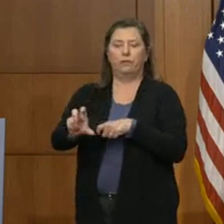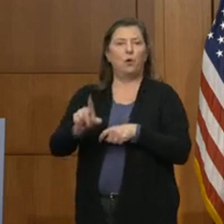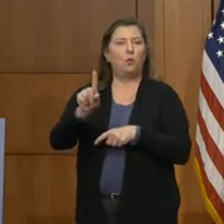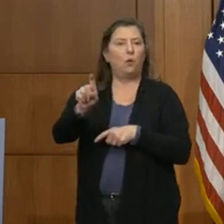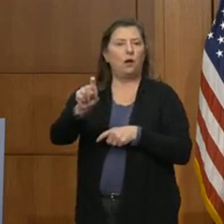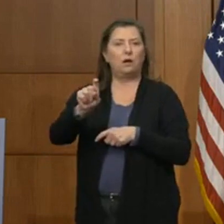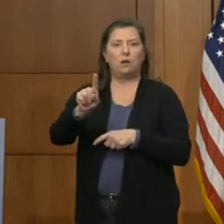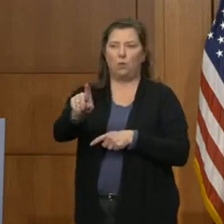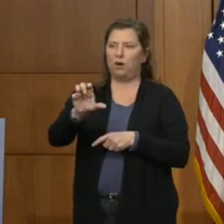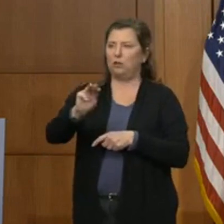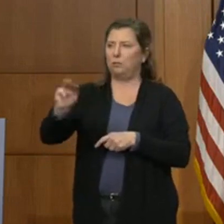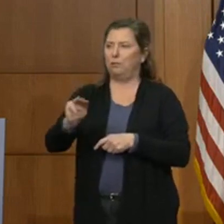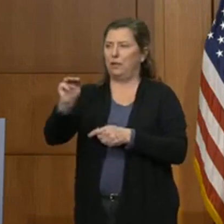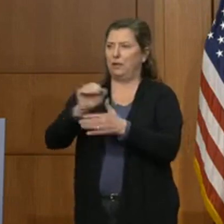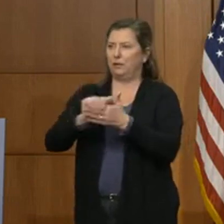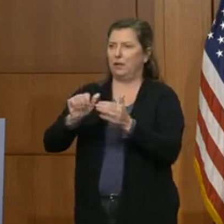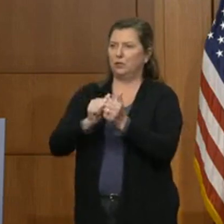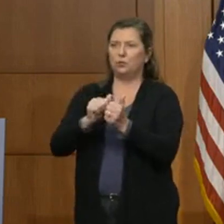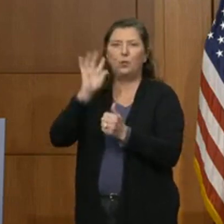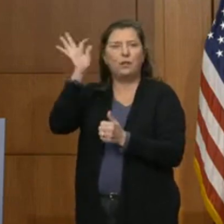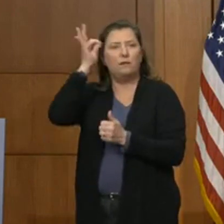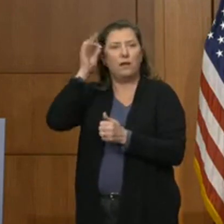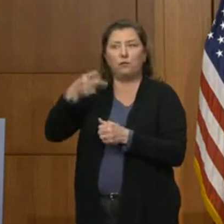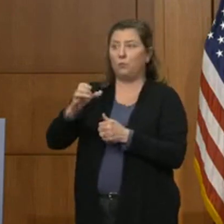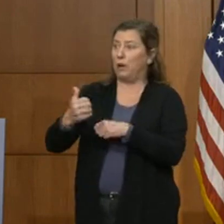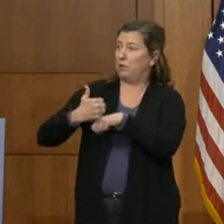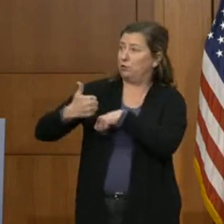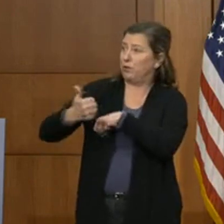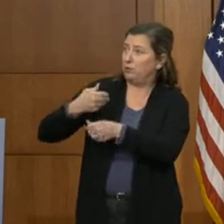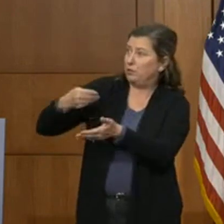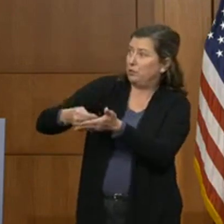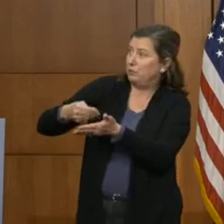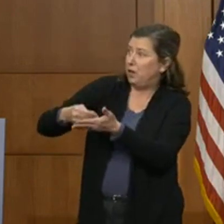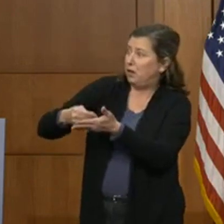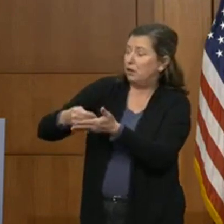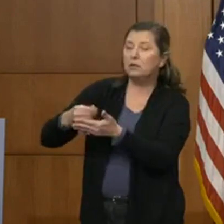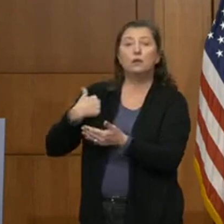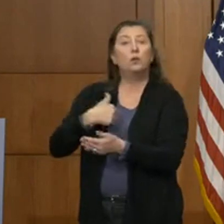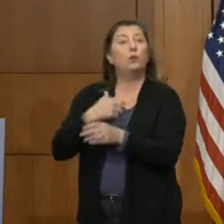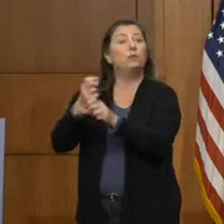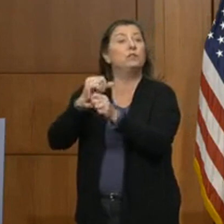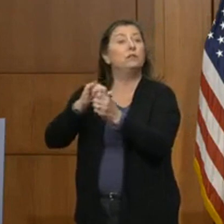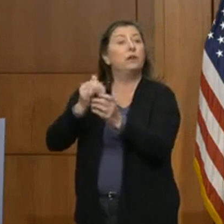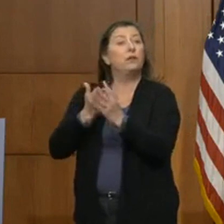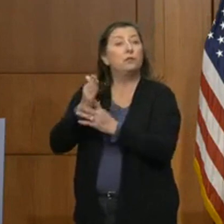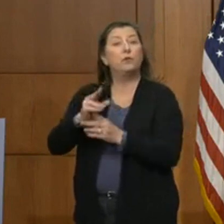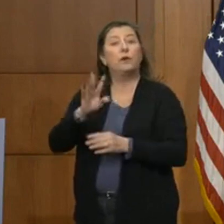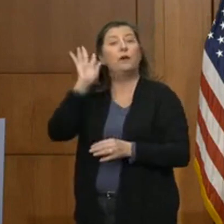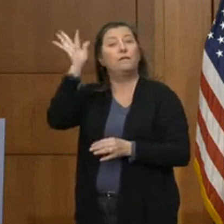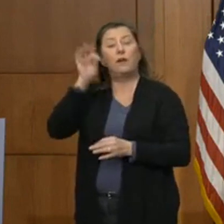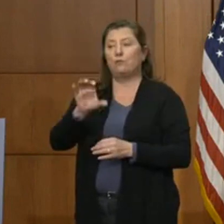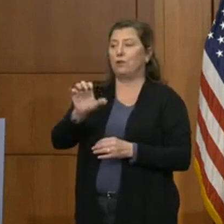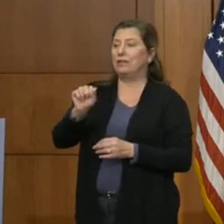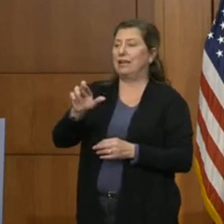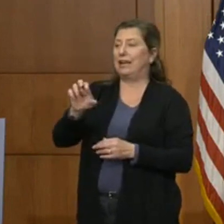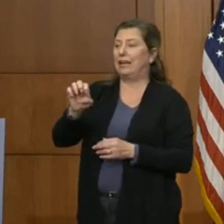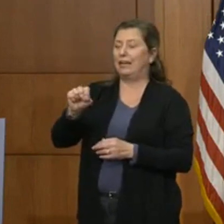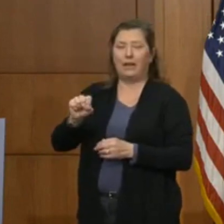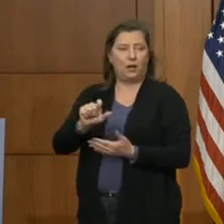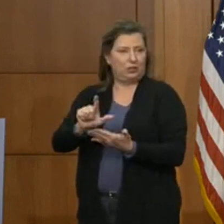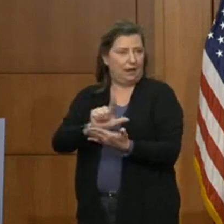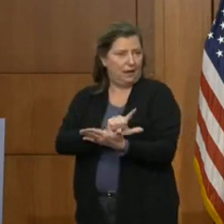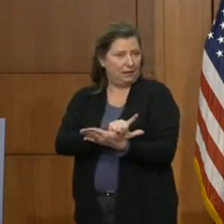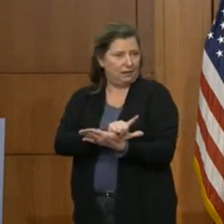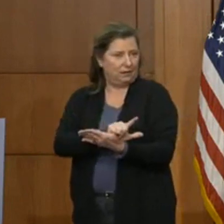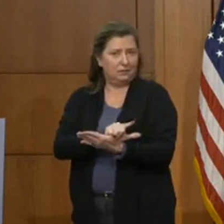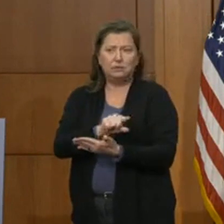million in federal public transportation funding that Virginia is receiving through the Federal CARES Act.